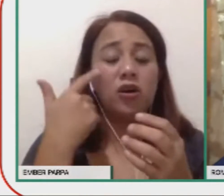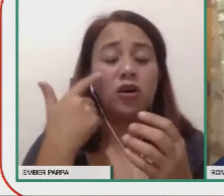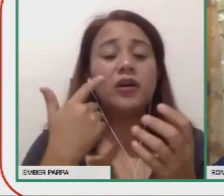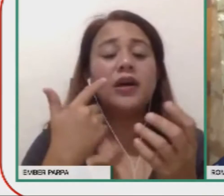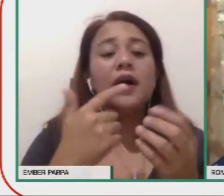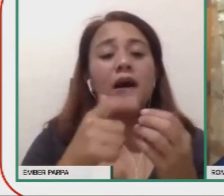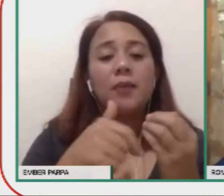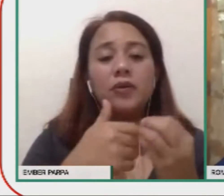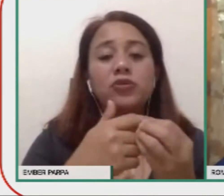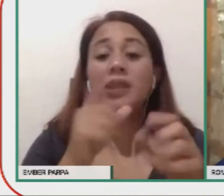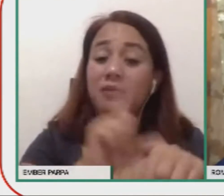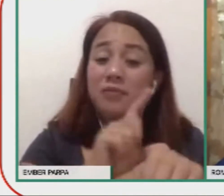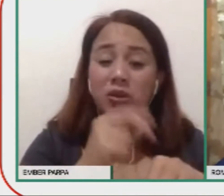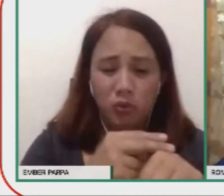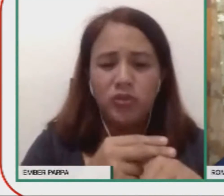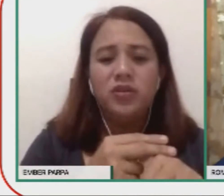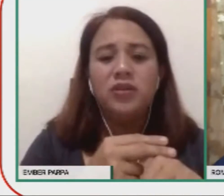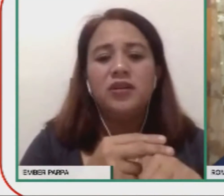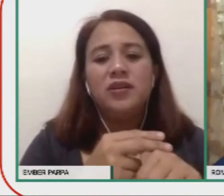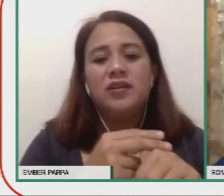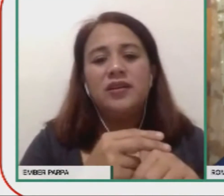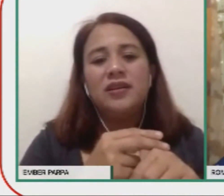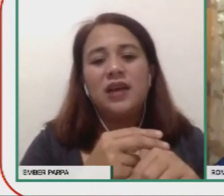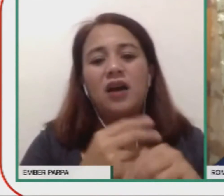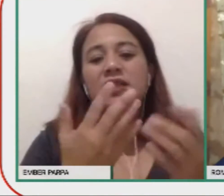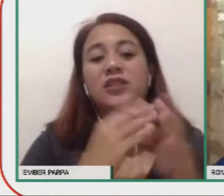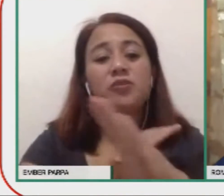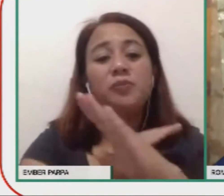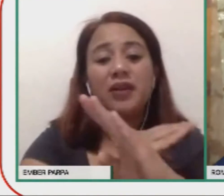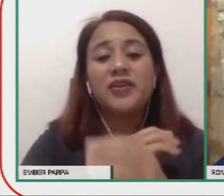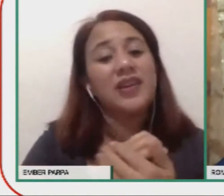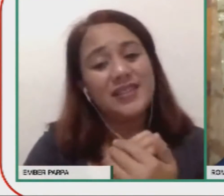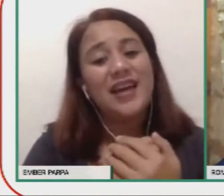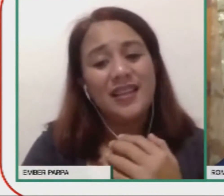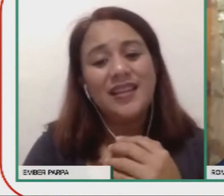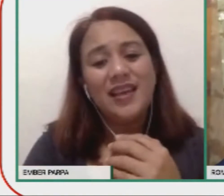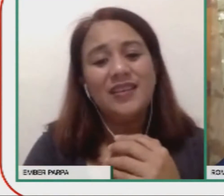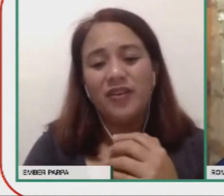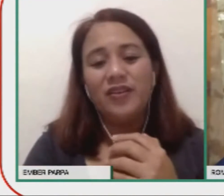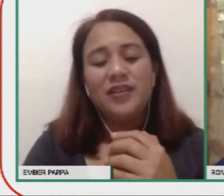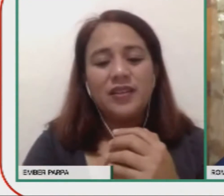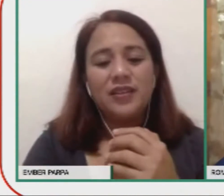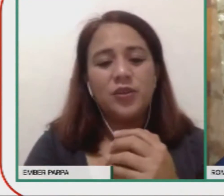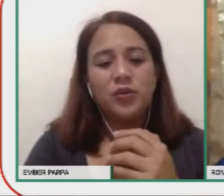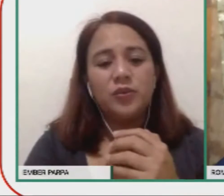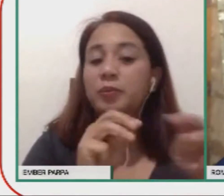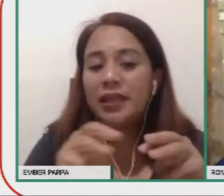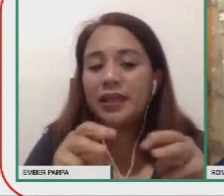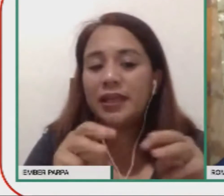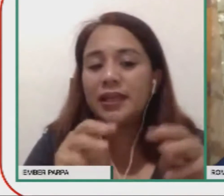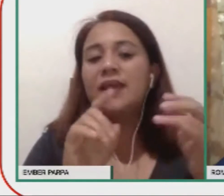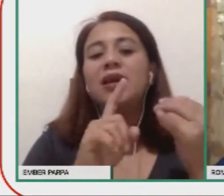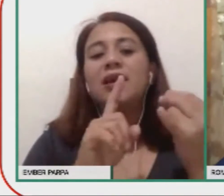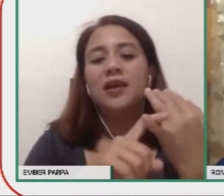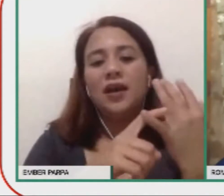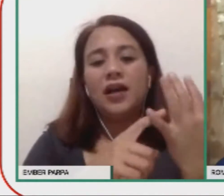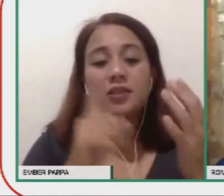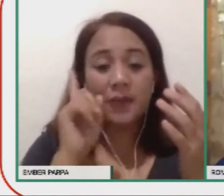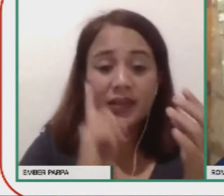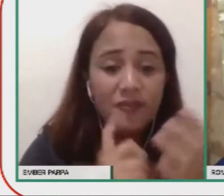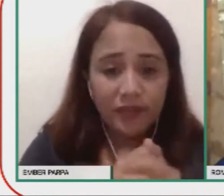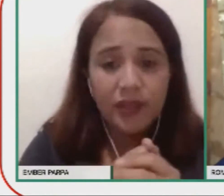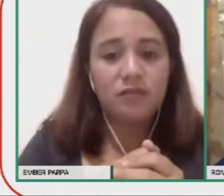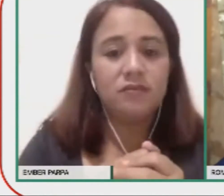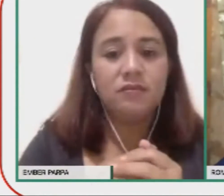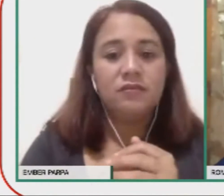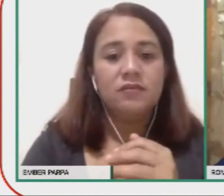Glo, about yung livelihood. Livelihood, yes. Since yung barrier nga sa kanila, no? So, mobility, kahit sa mga